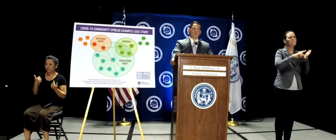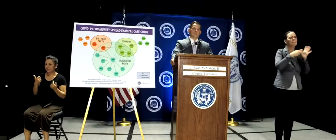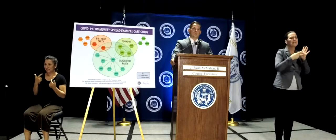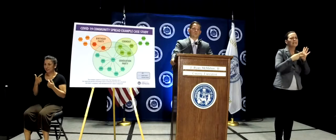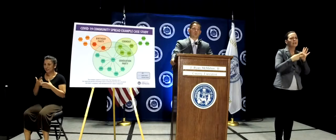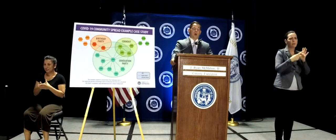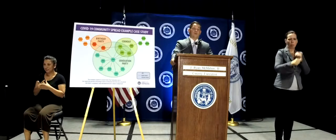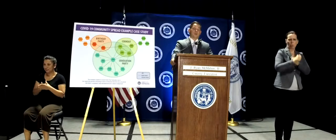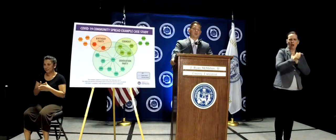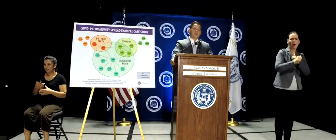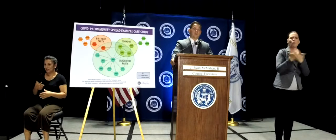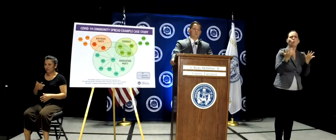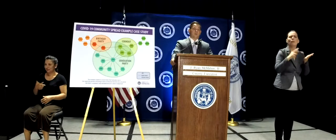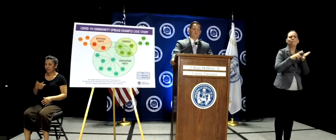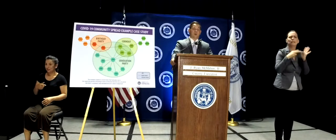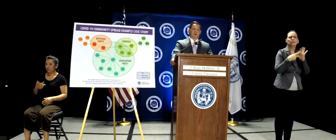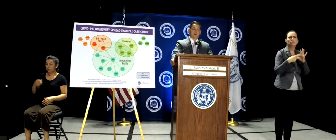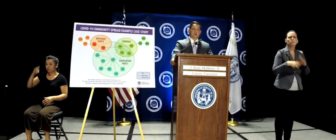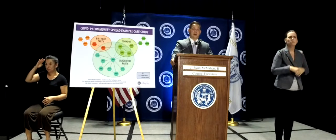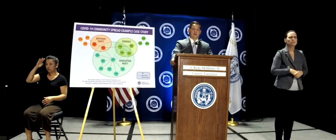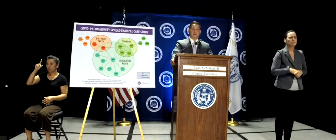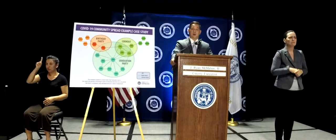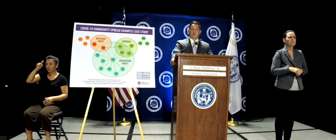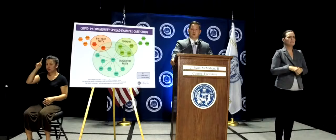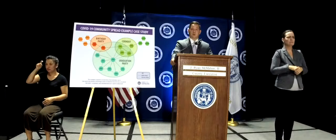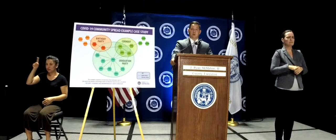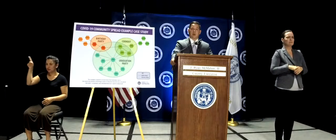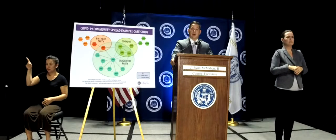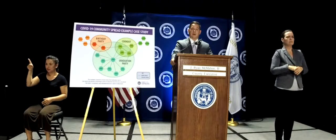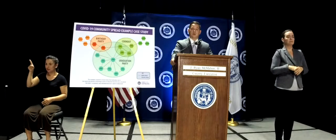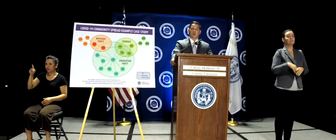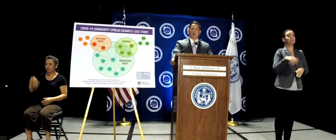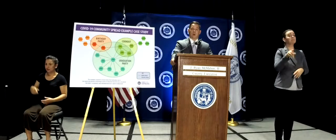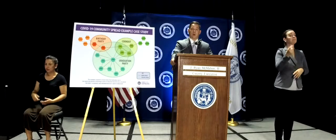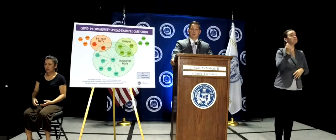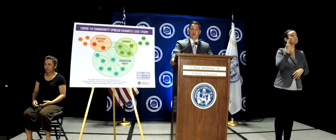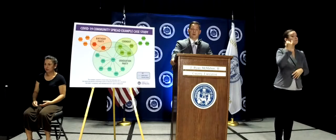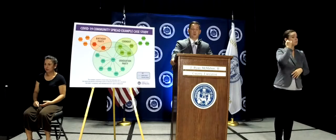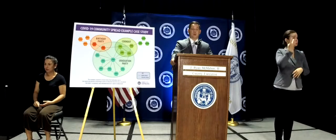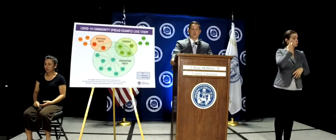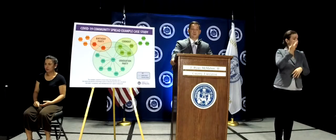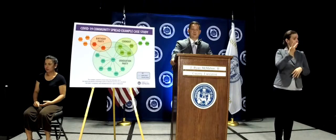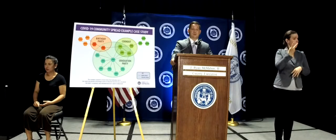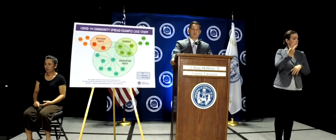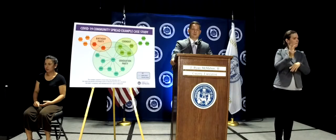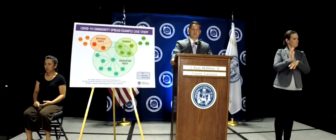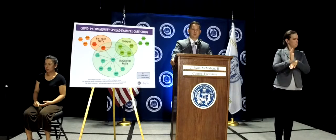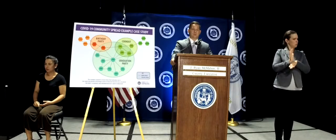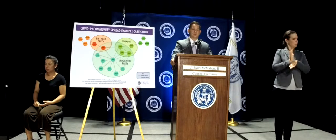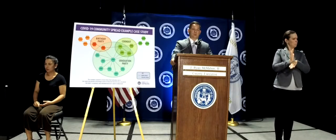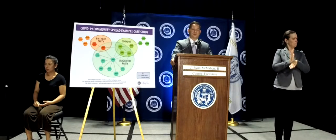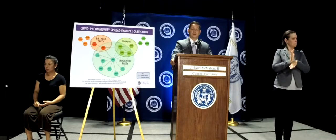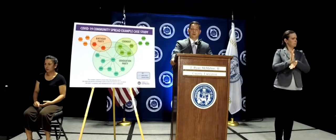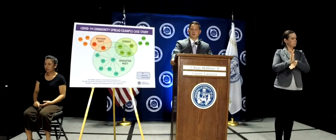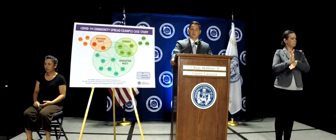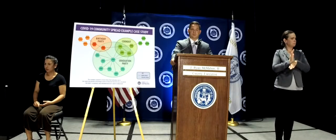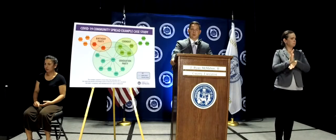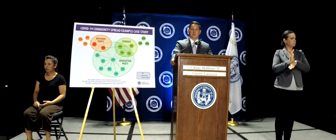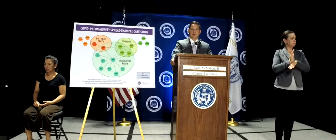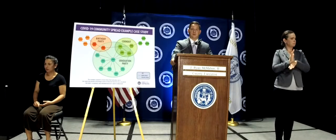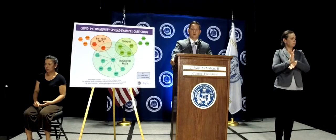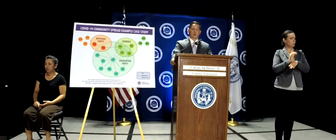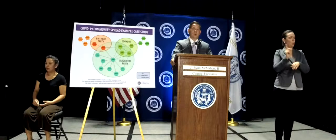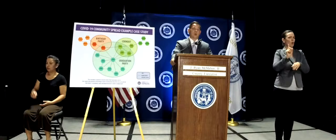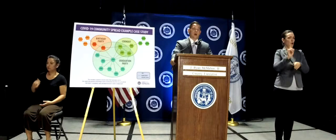that. Well, if you saw the footage that I think the governor was looking at in Astoria, down in Queens, just ridiculous.